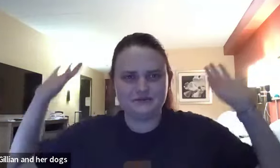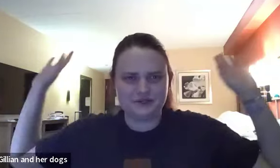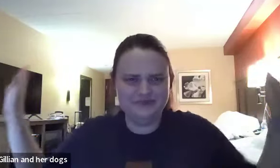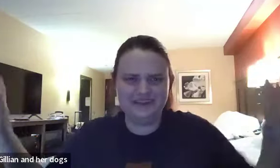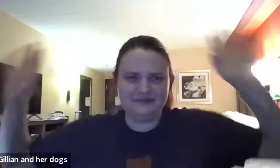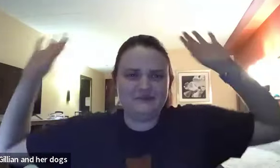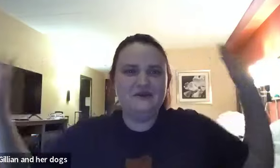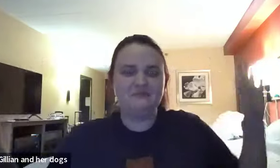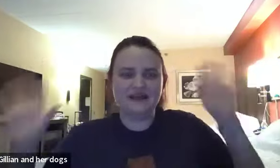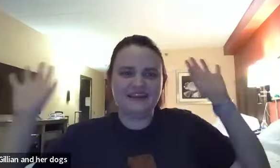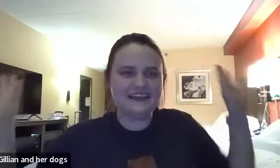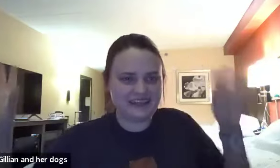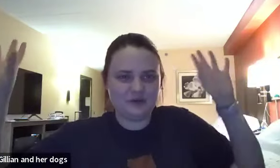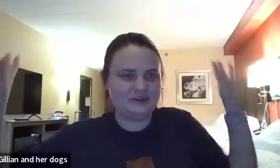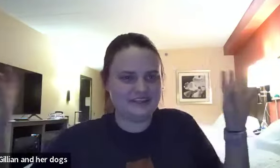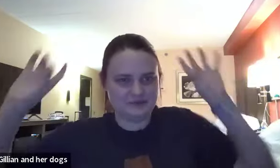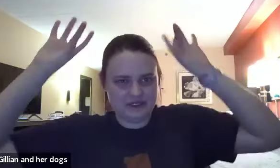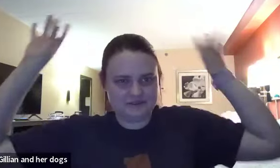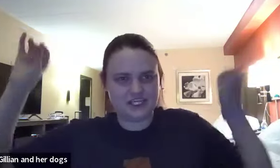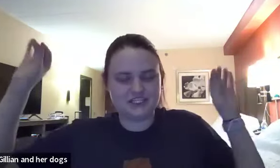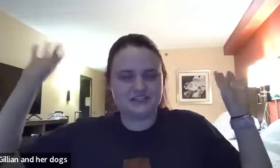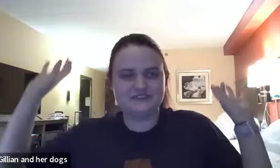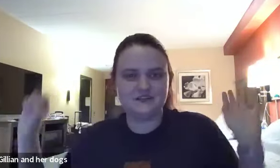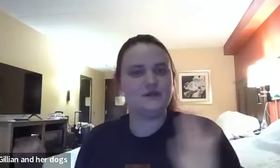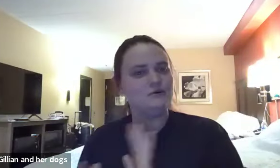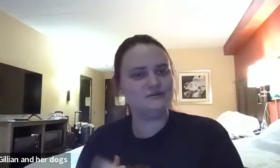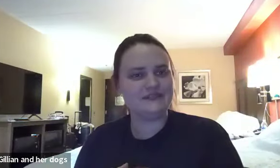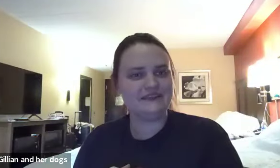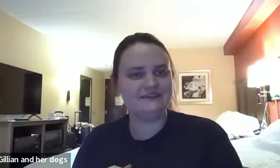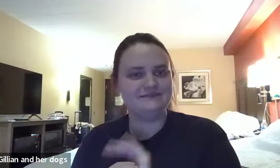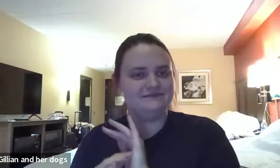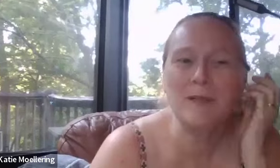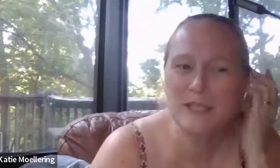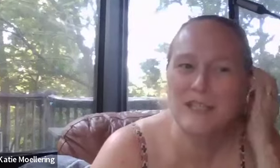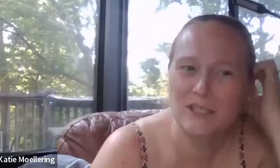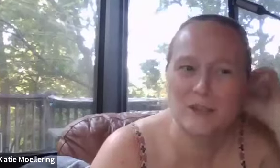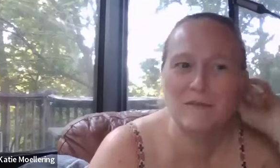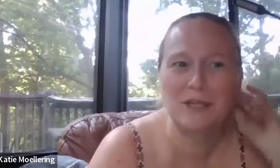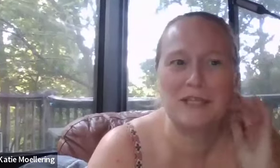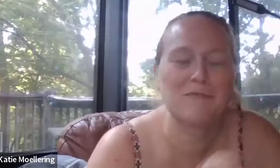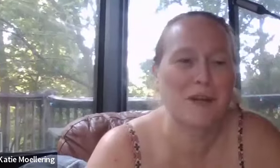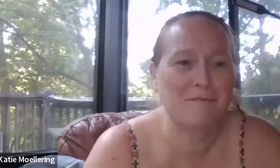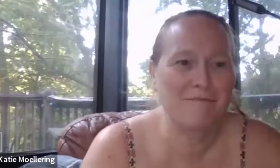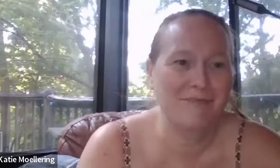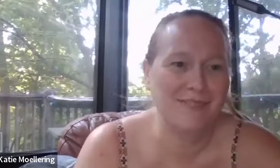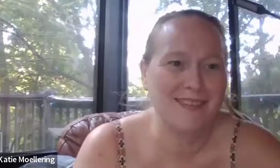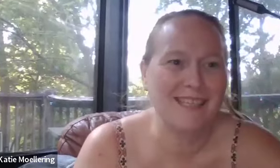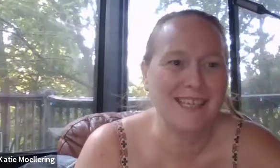room. My lighting and weird changing of scenery will be, The summer sessions are definitely different. oh my gosh, yes.